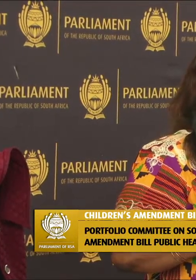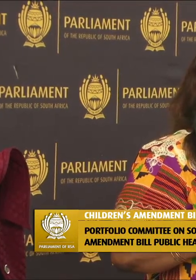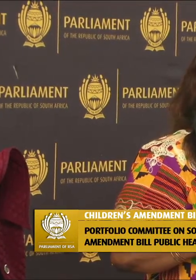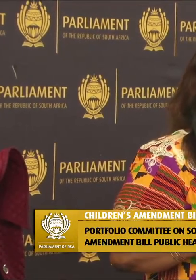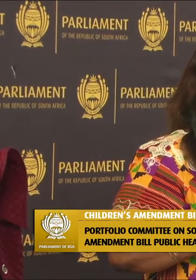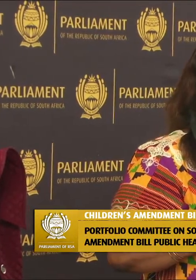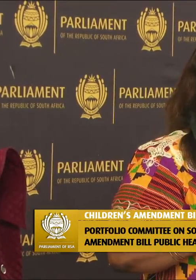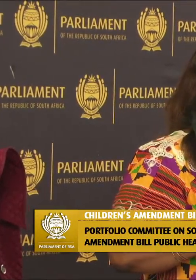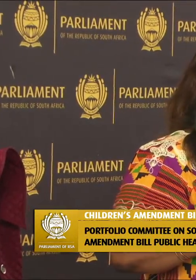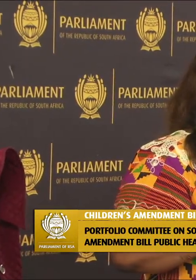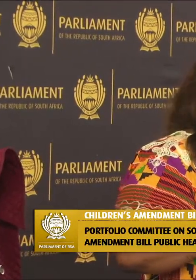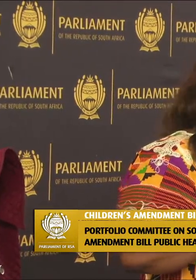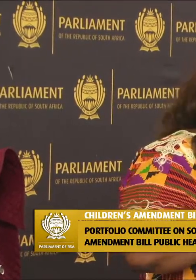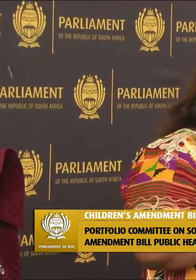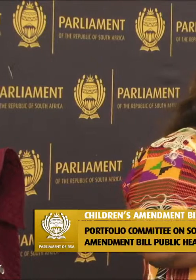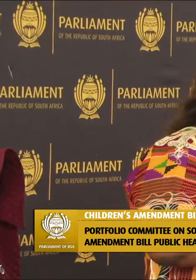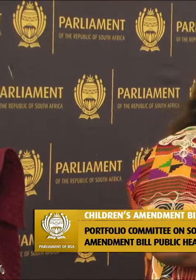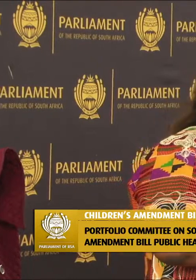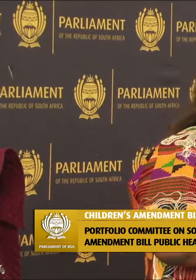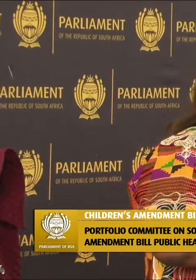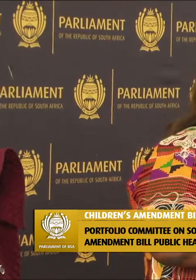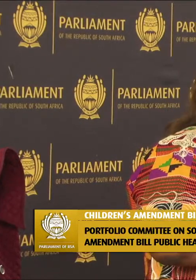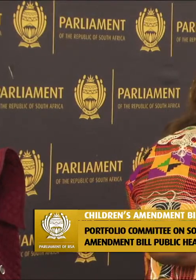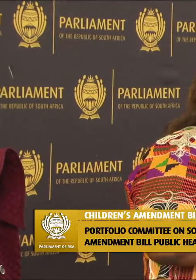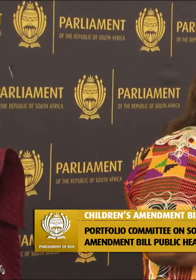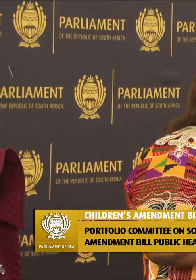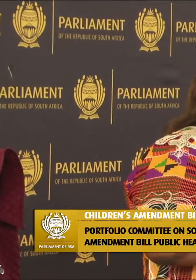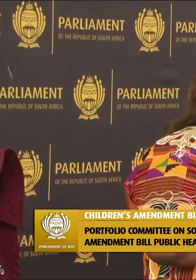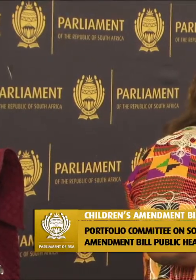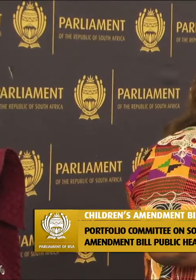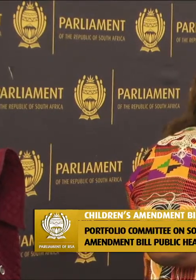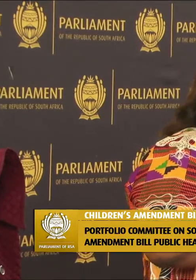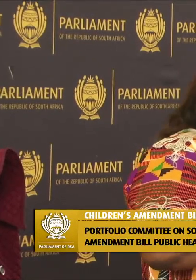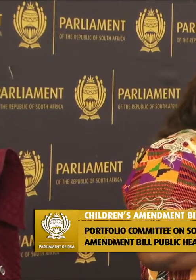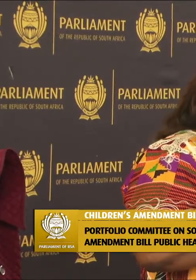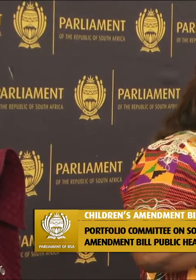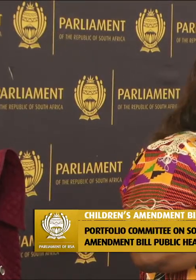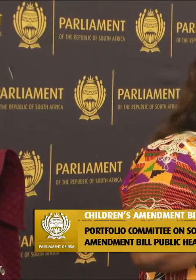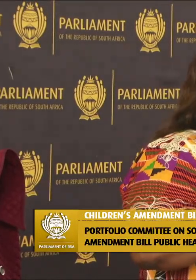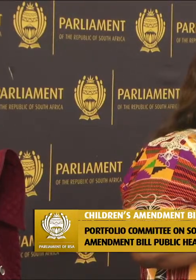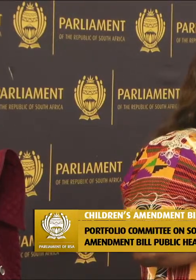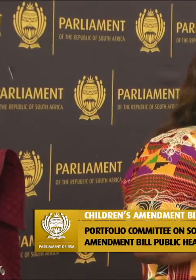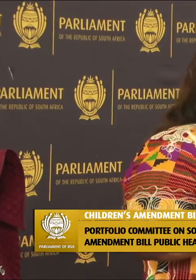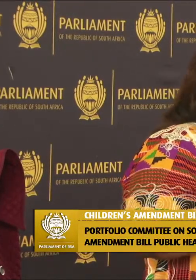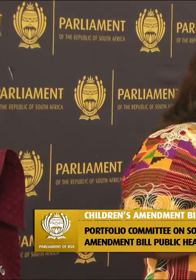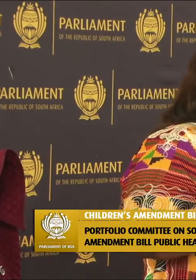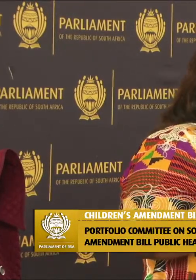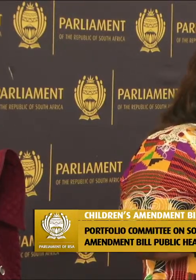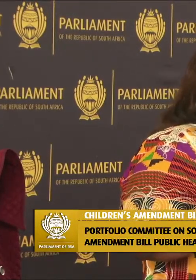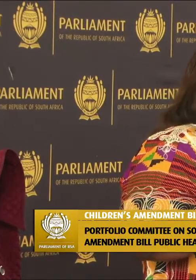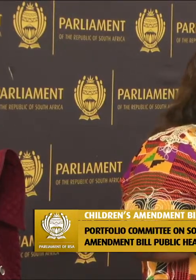to say good morning to honorable members, that those are my colleagues.